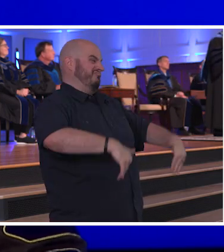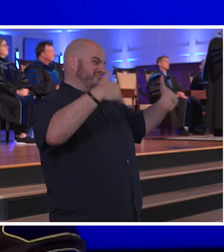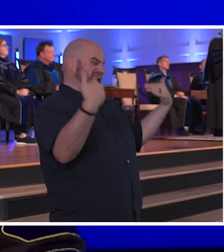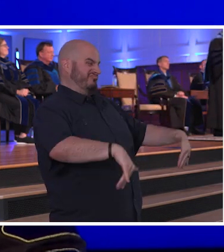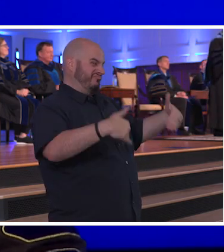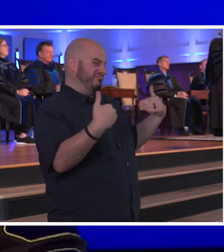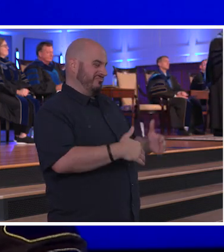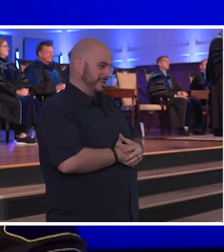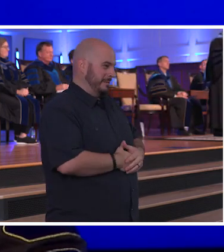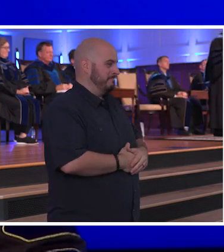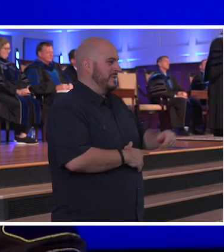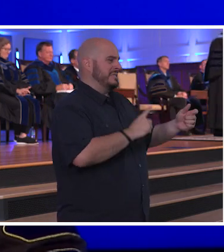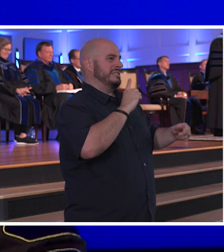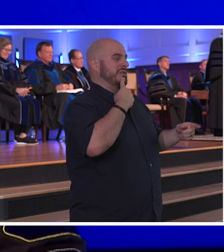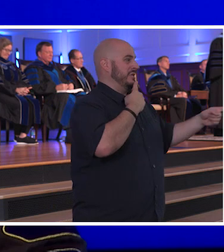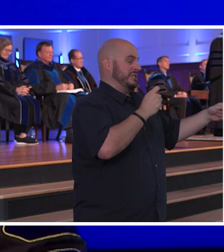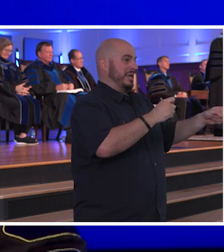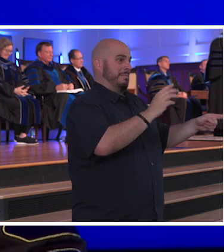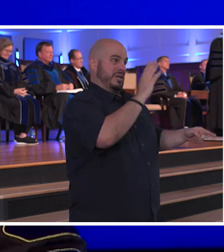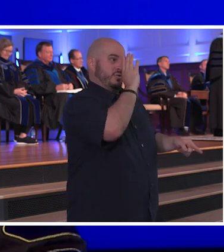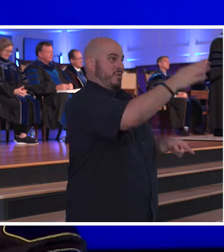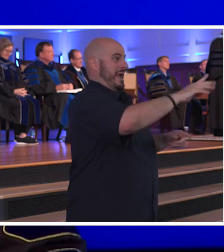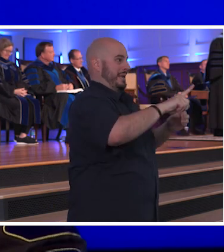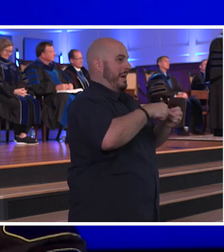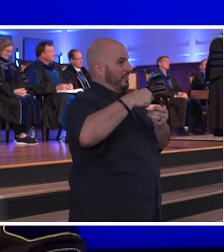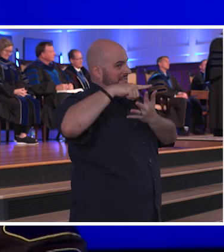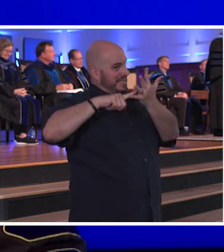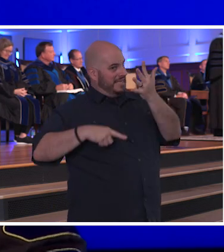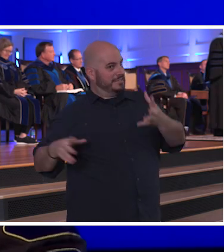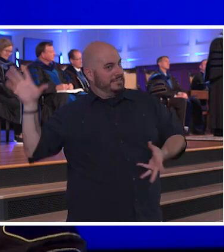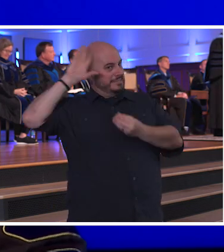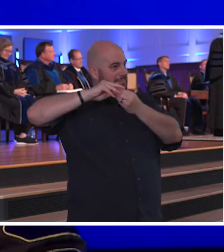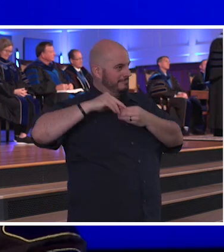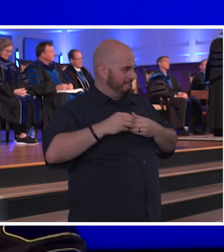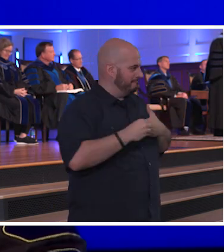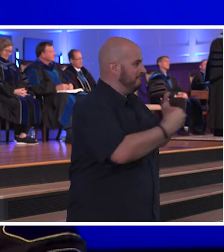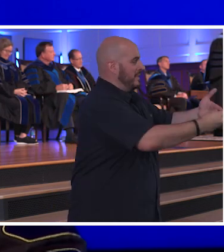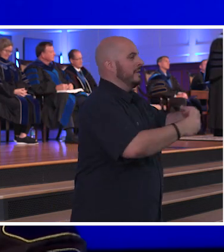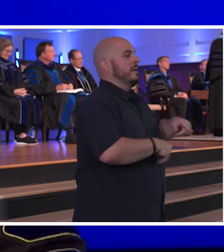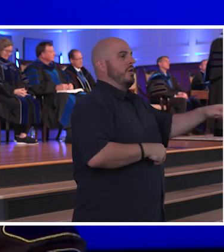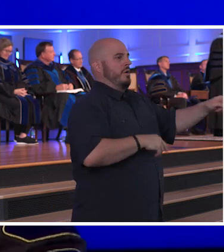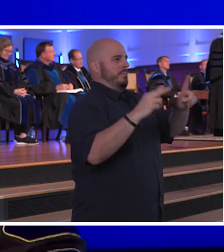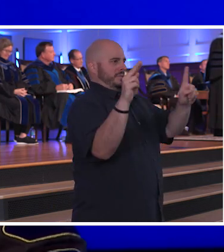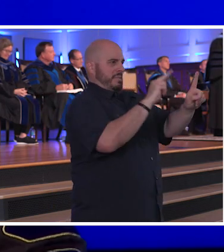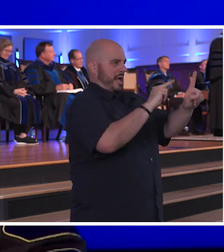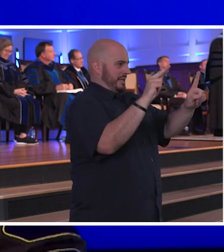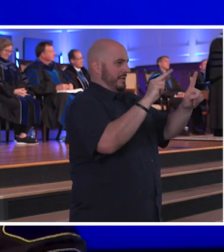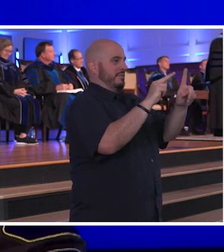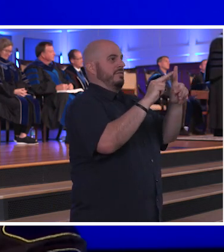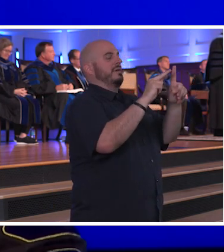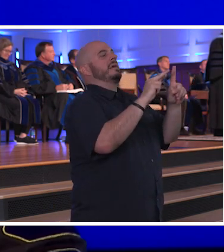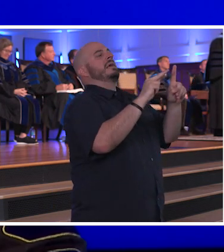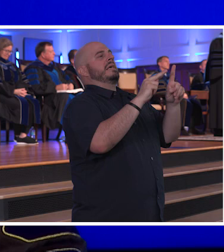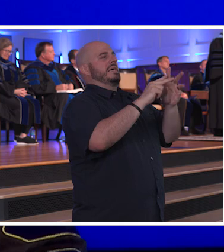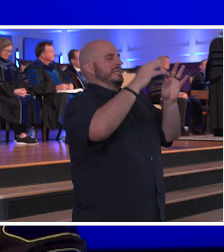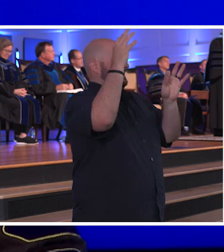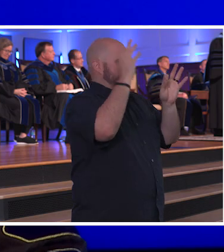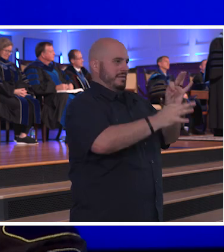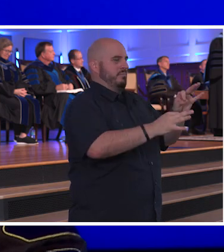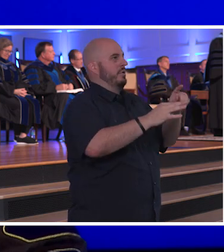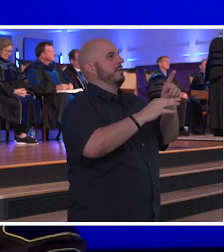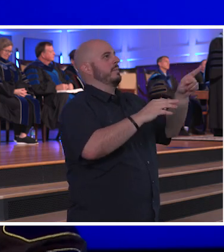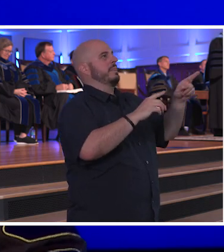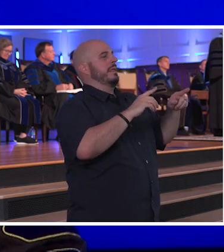she can be direct because of these things. But her perspective is all of this has been and is simple. Being deaf is a